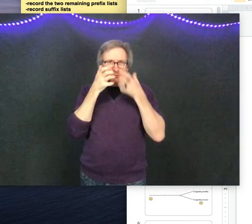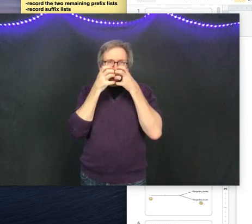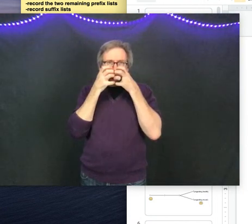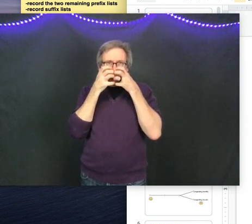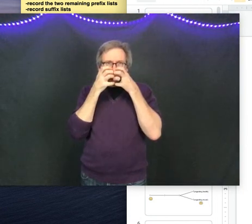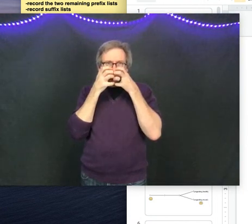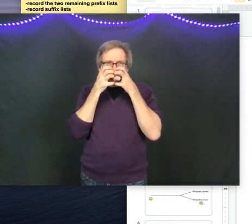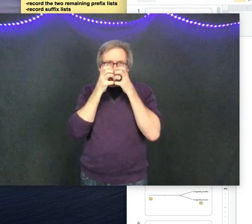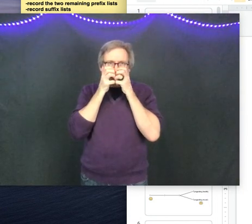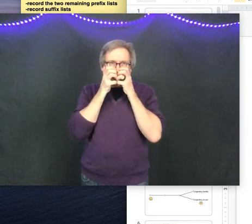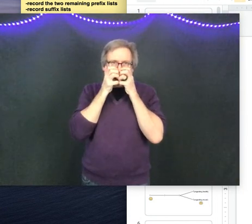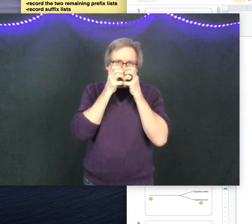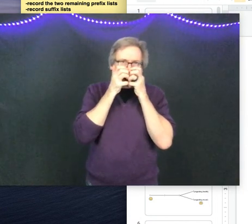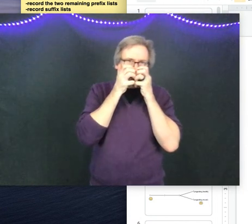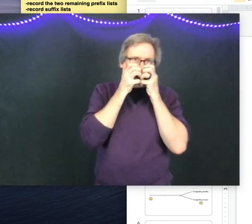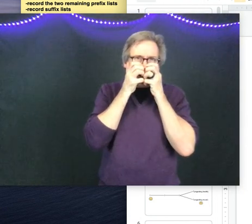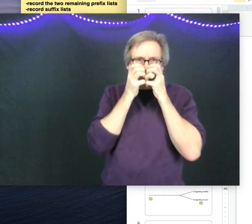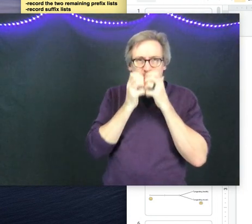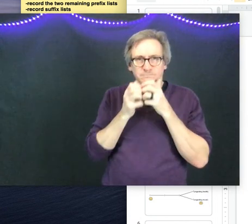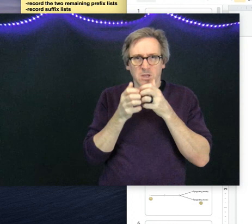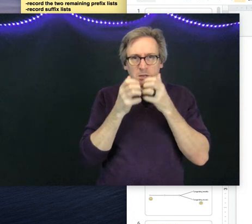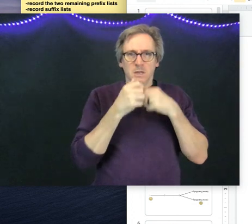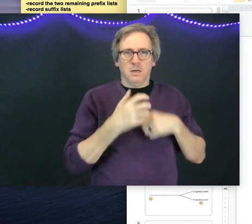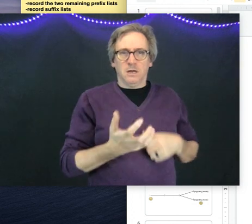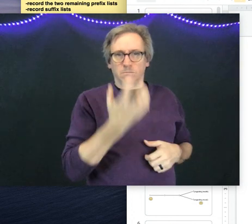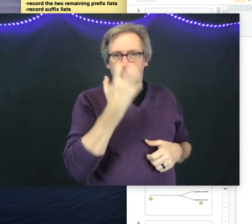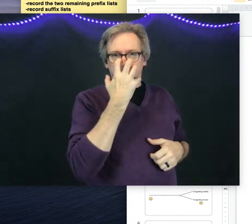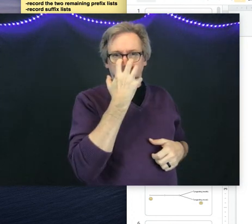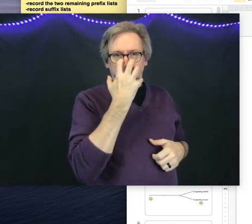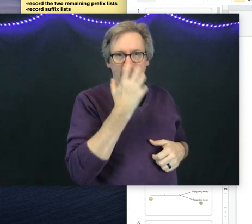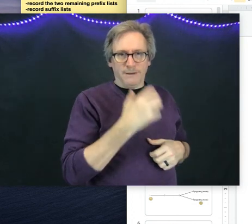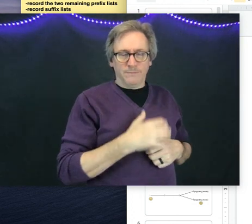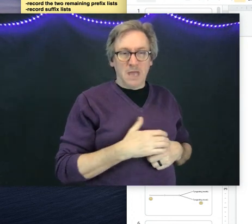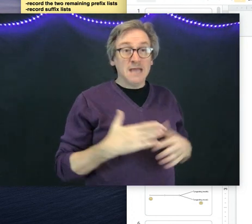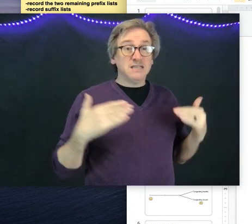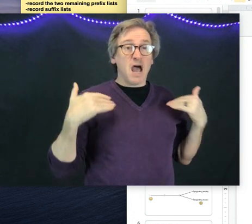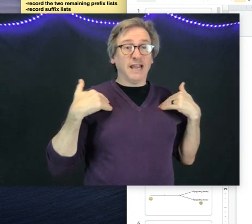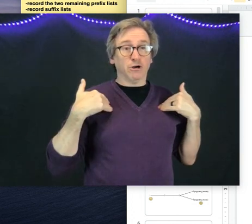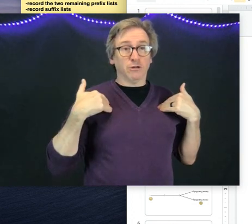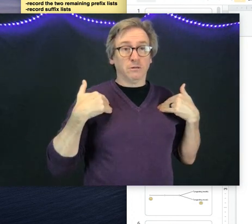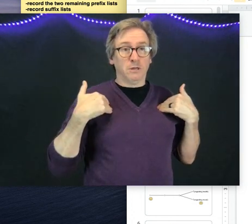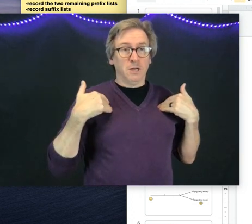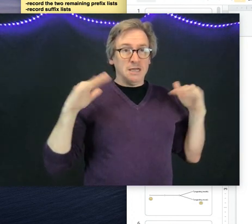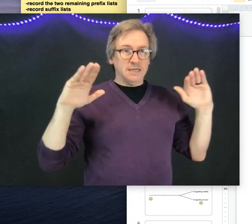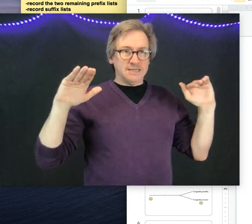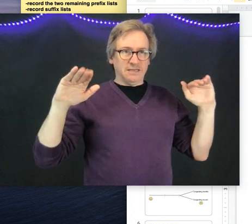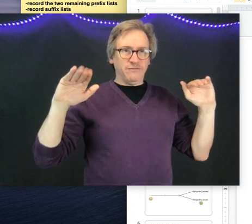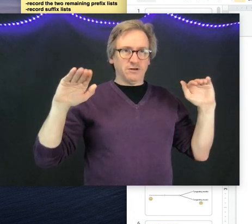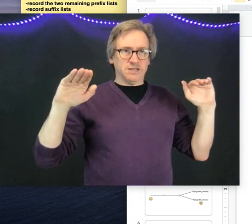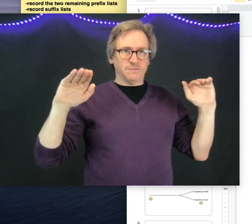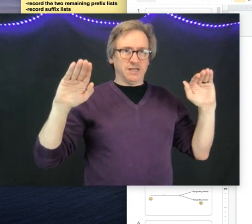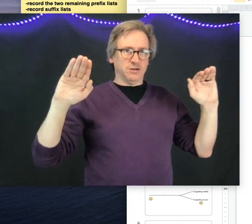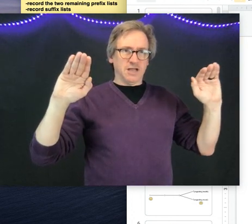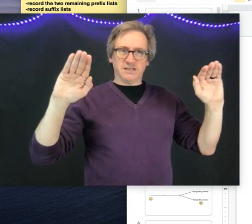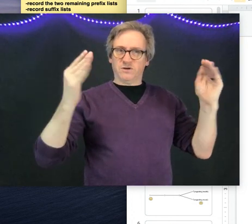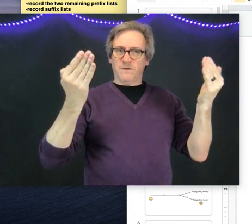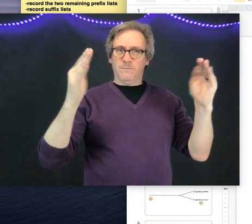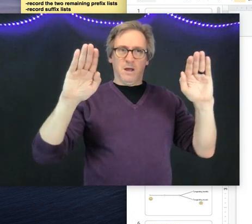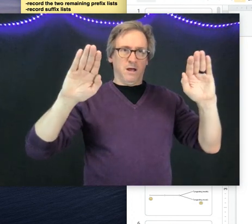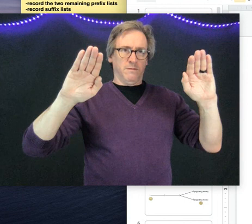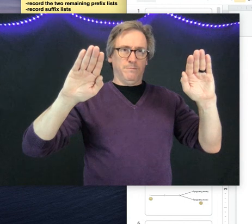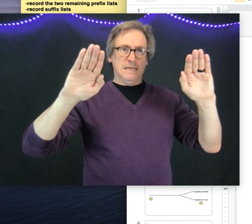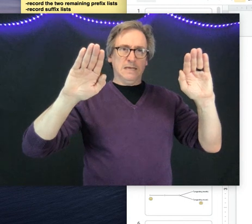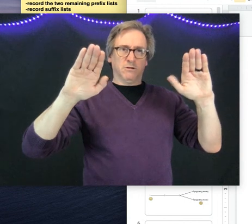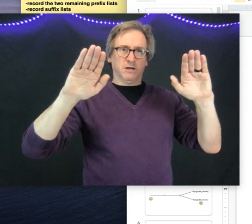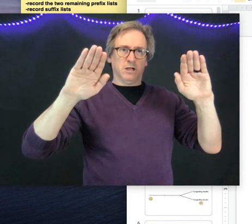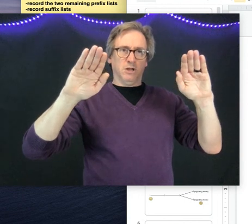Bane. Where Batman? Mad. Tired. Take the fingertips, and you've got sort of